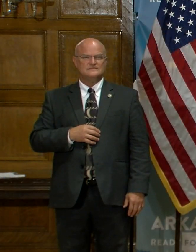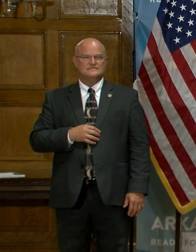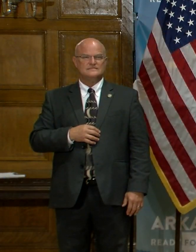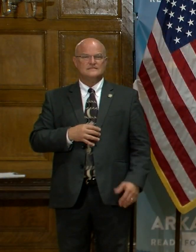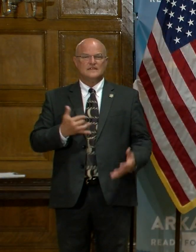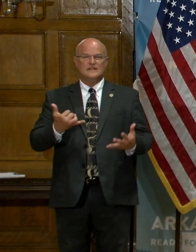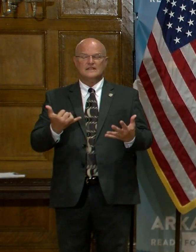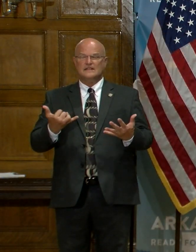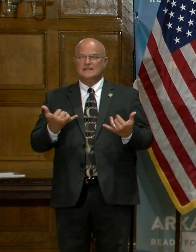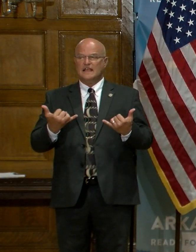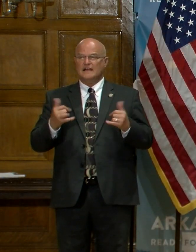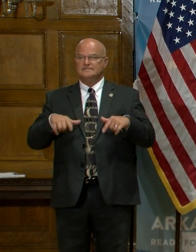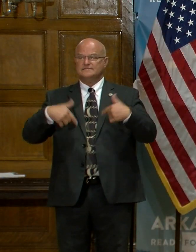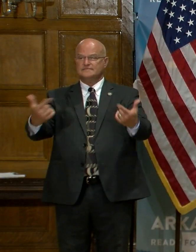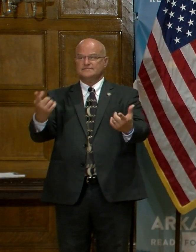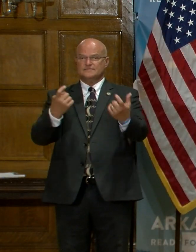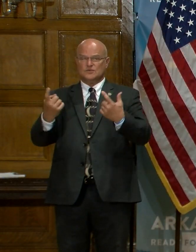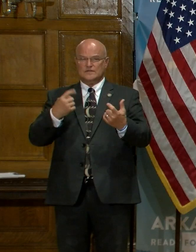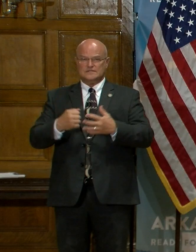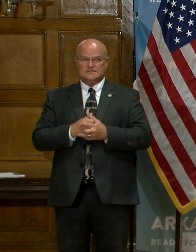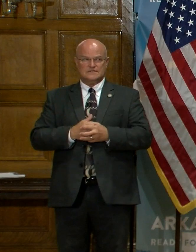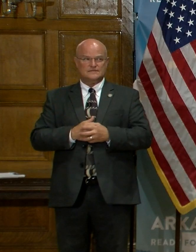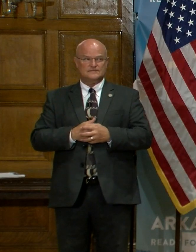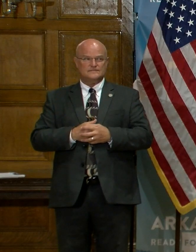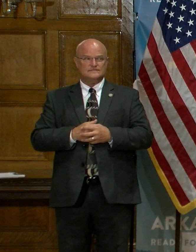you. With that, we're happy to take questions.